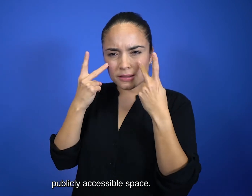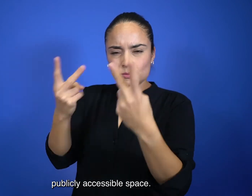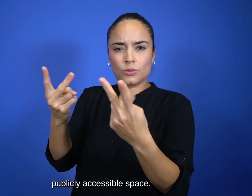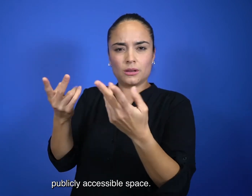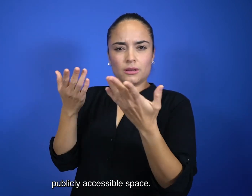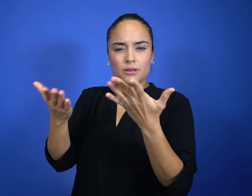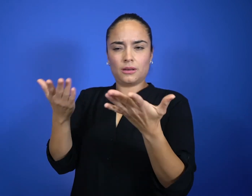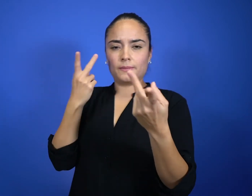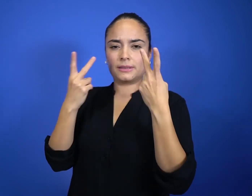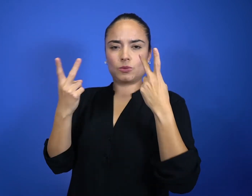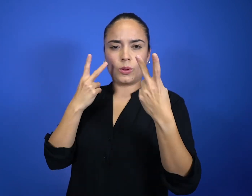space.